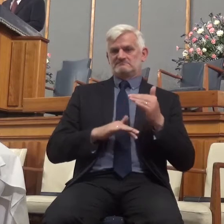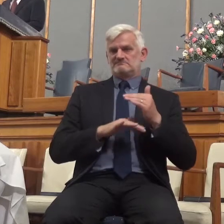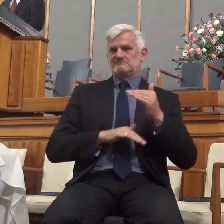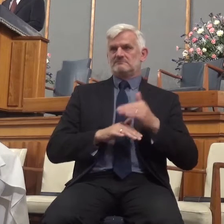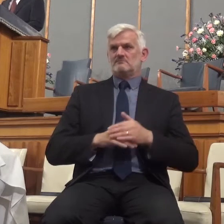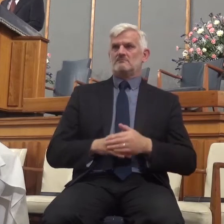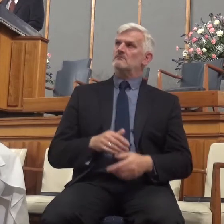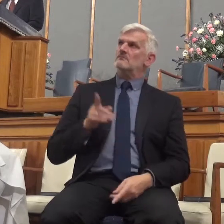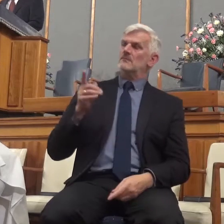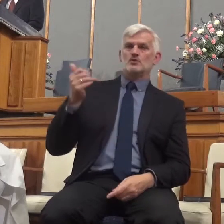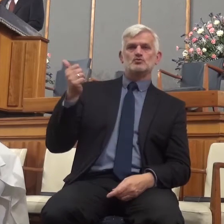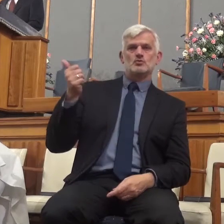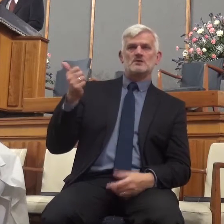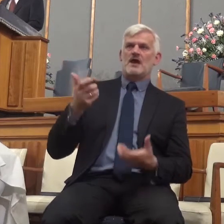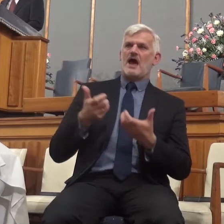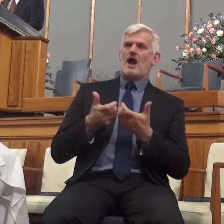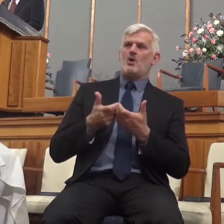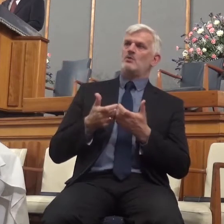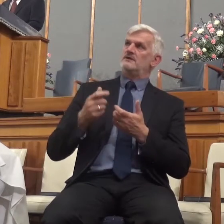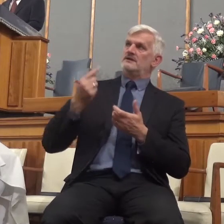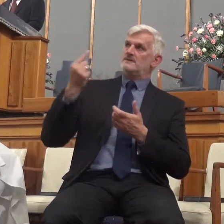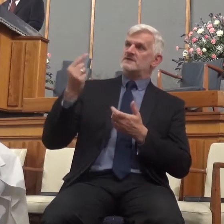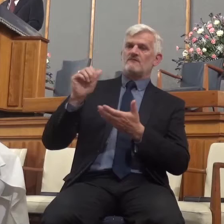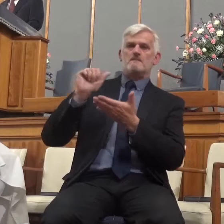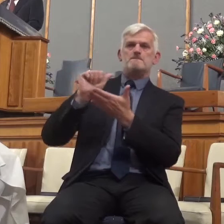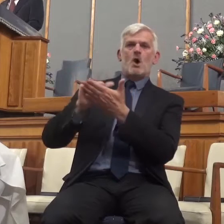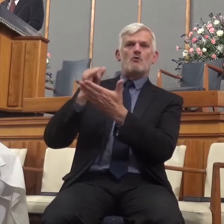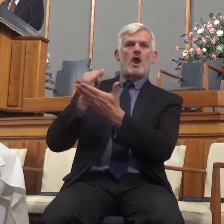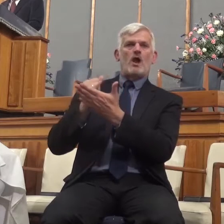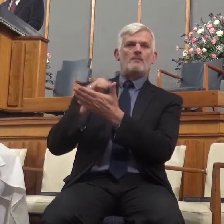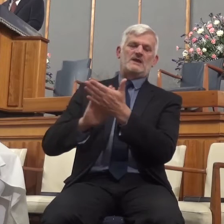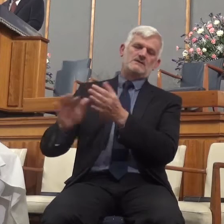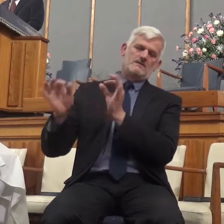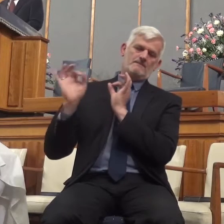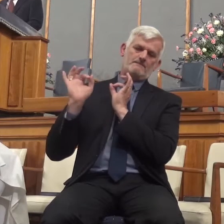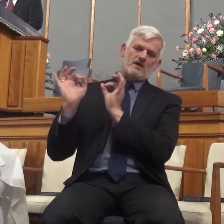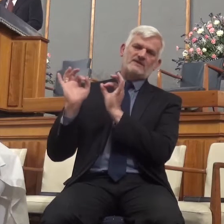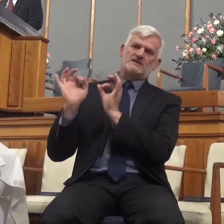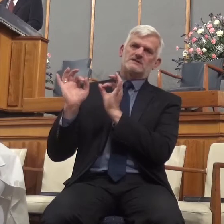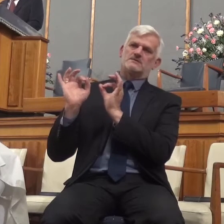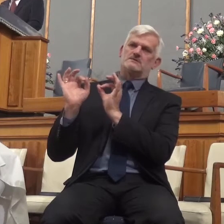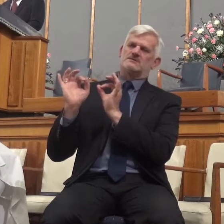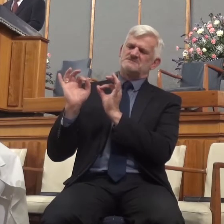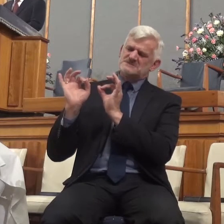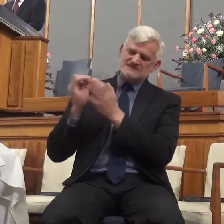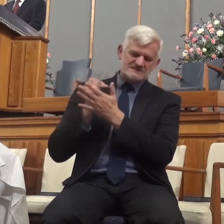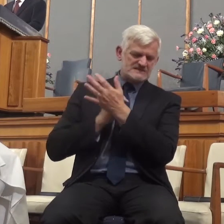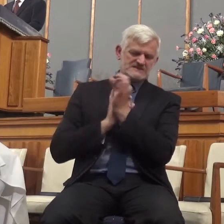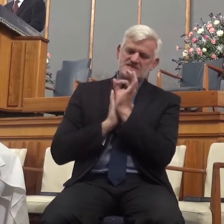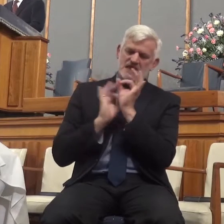good in moral essence. He is perfect. Everything He does is